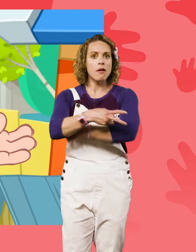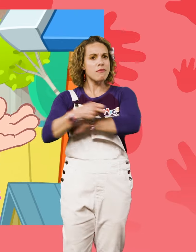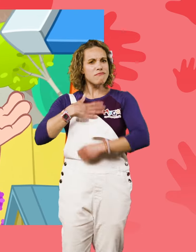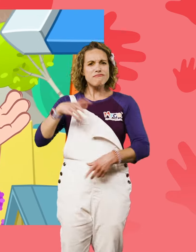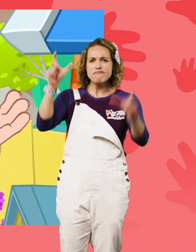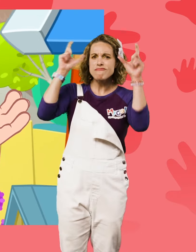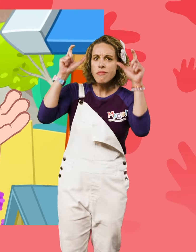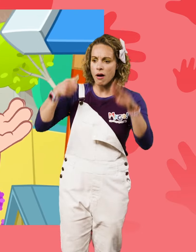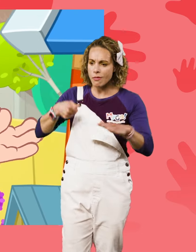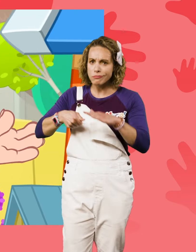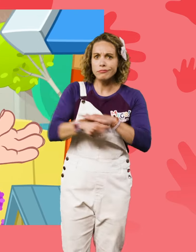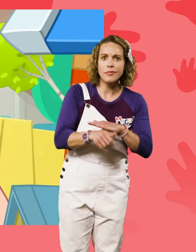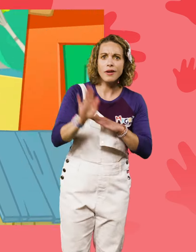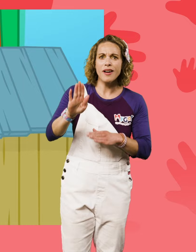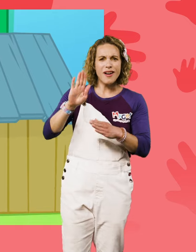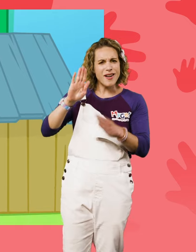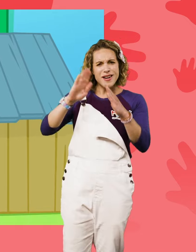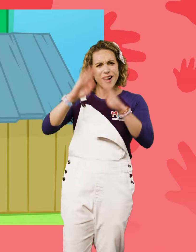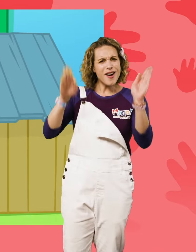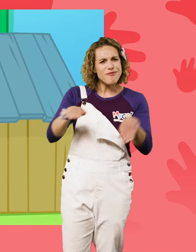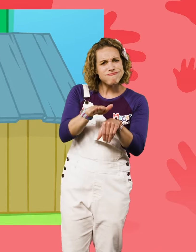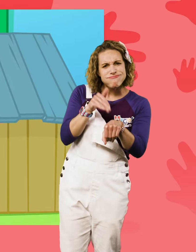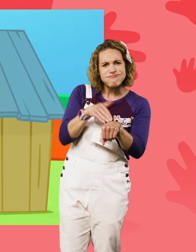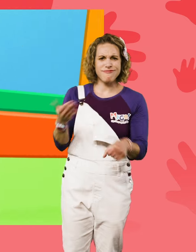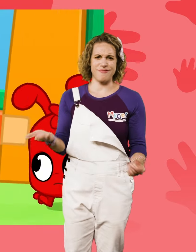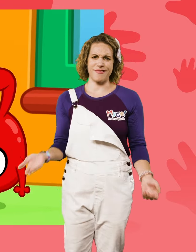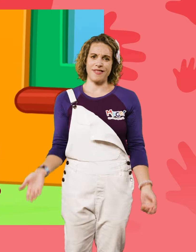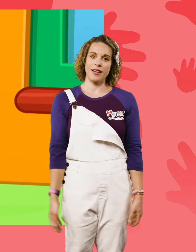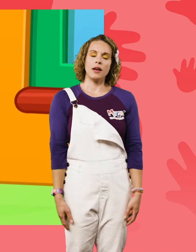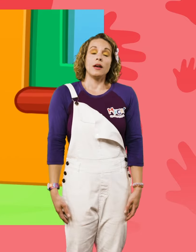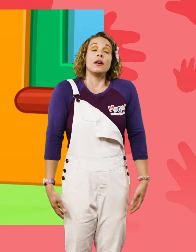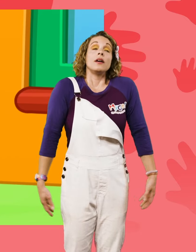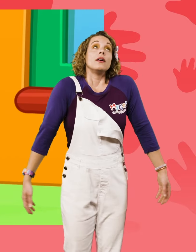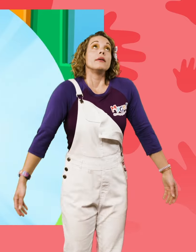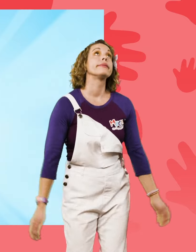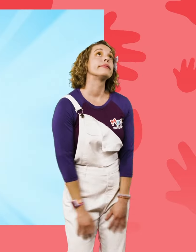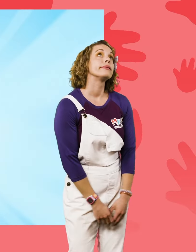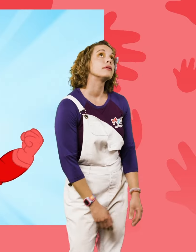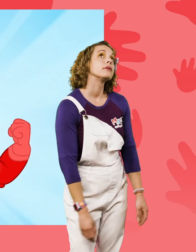swiped my glasses and hid them in its pet house.